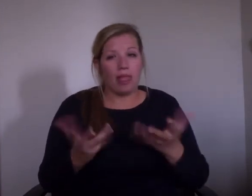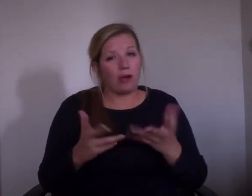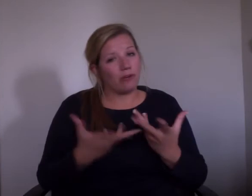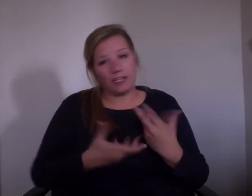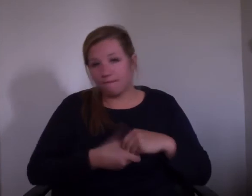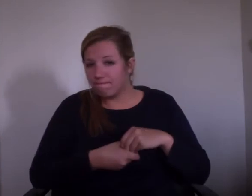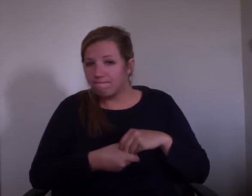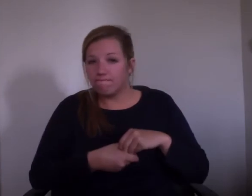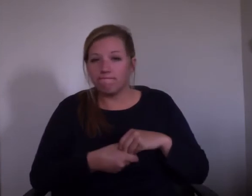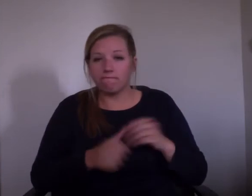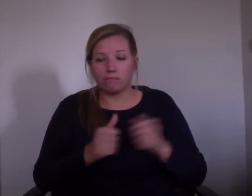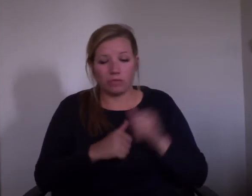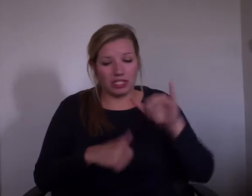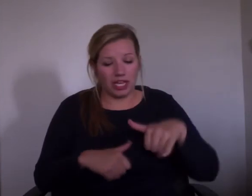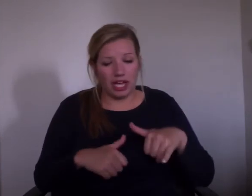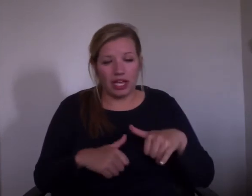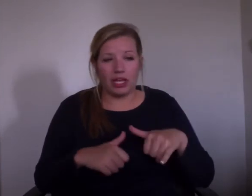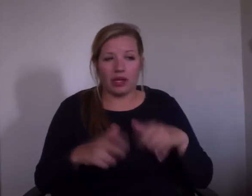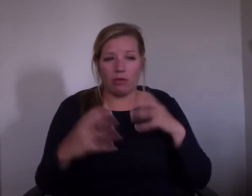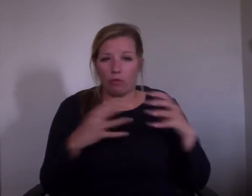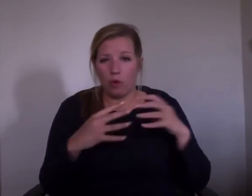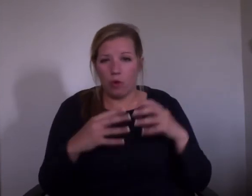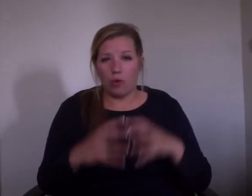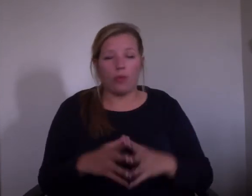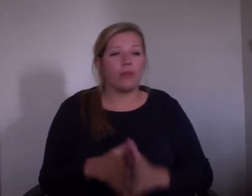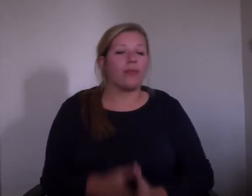that it's very hard to pull yourself out. Okay.